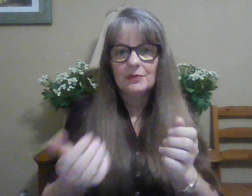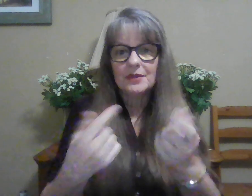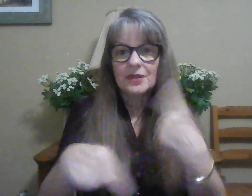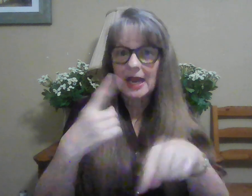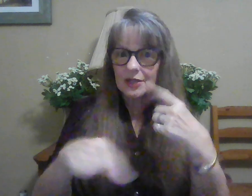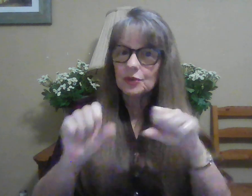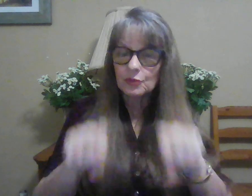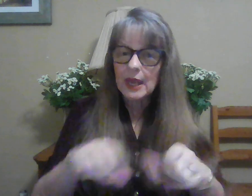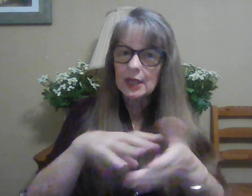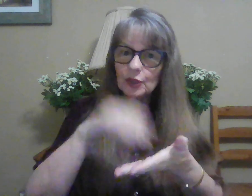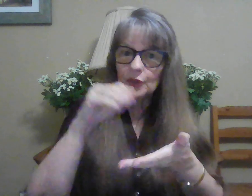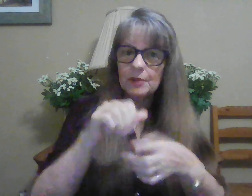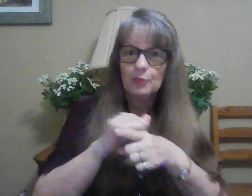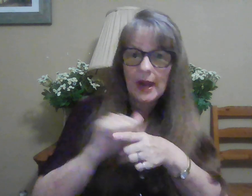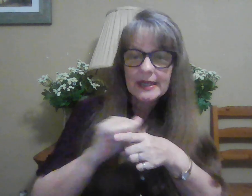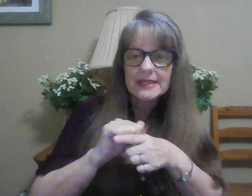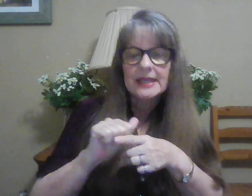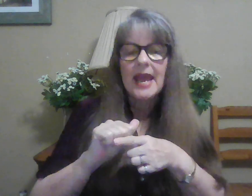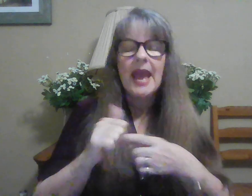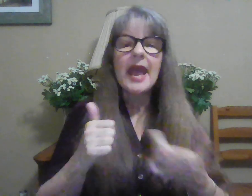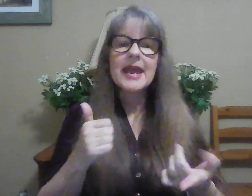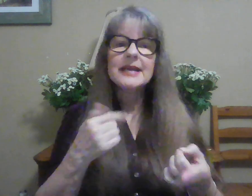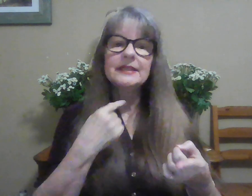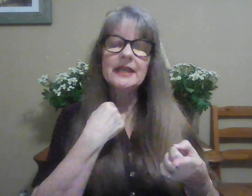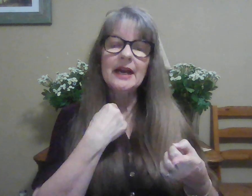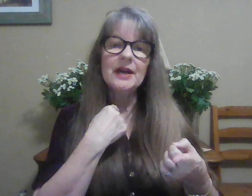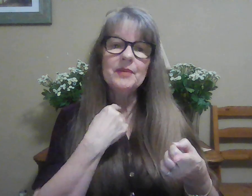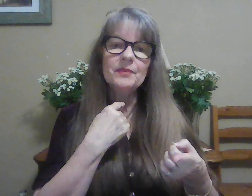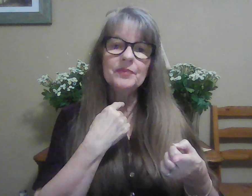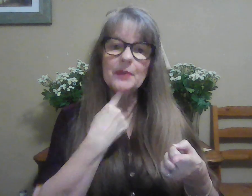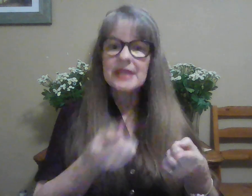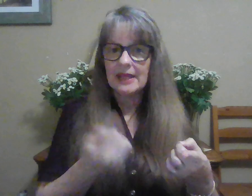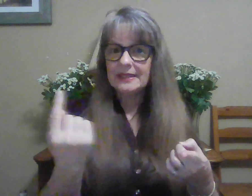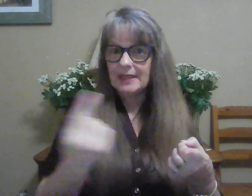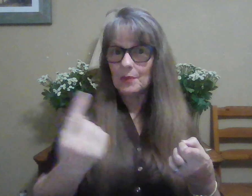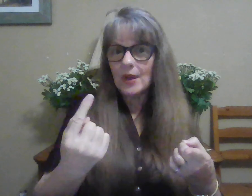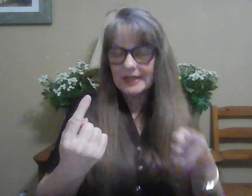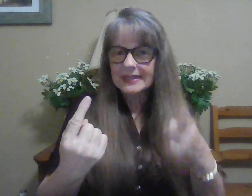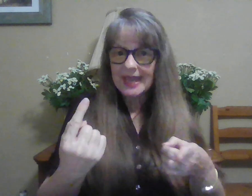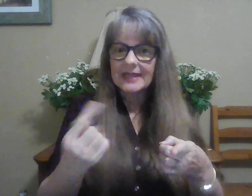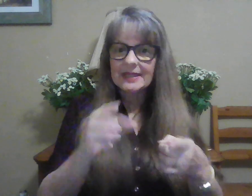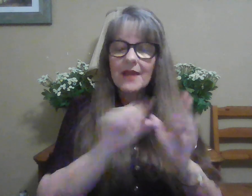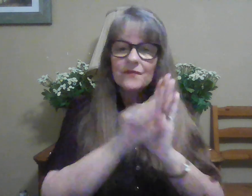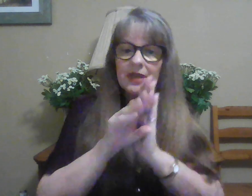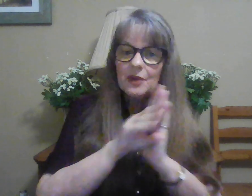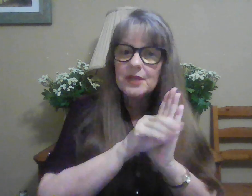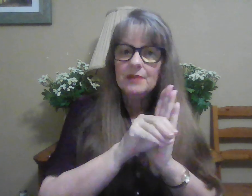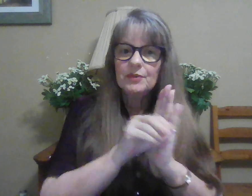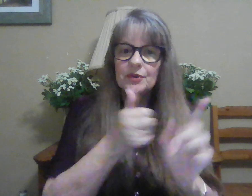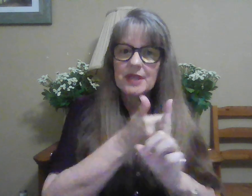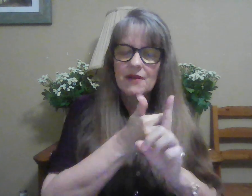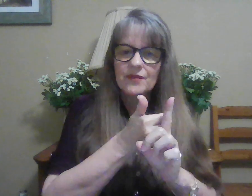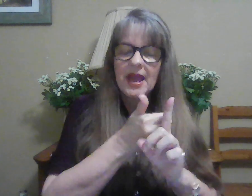with signs so you can learn and practice. And I was telling someone is yes, videotape yourself